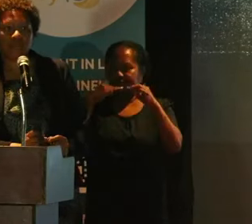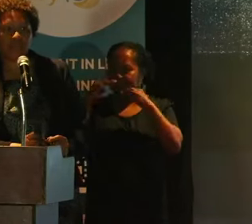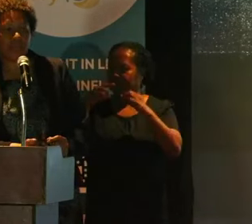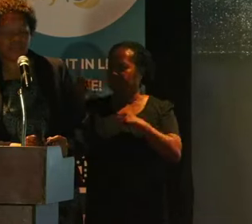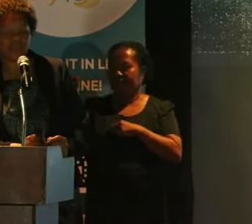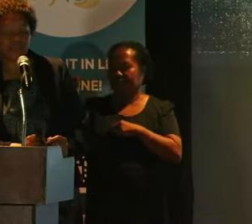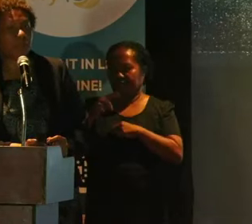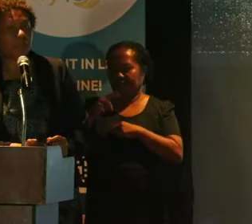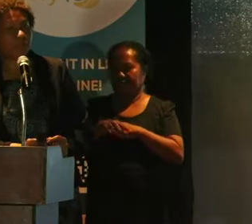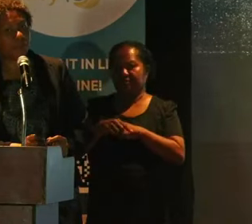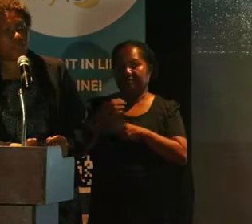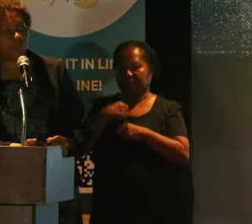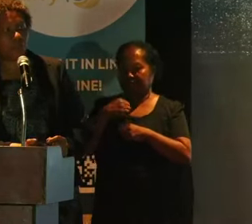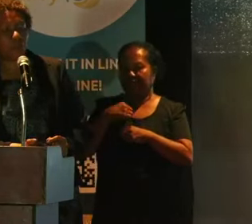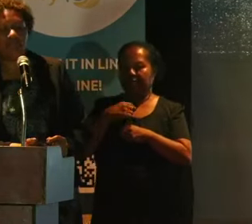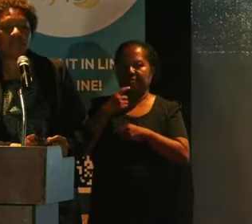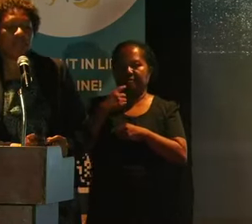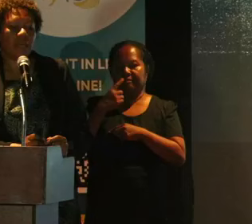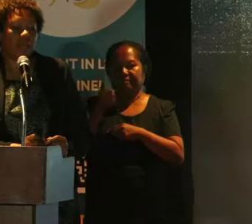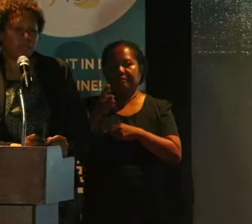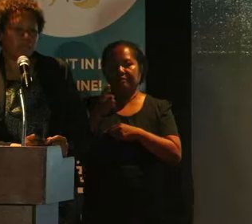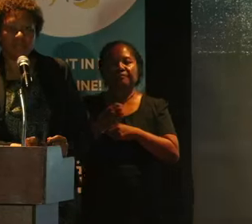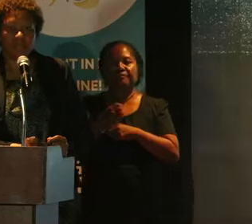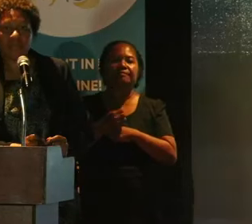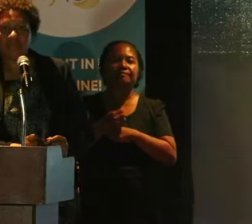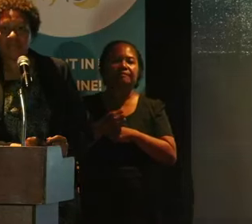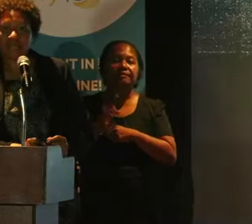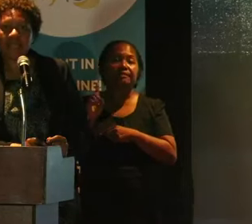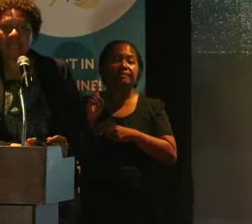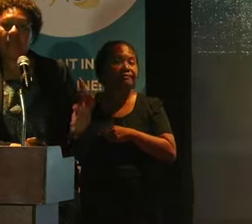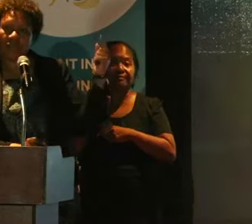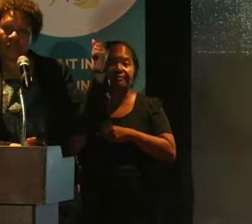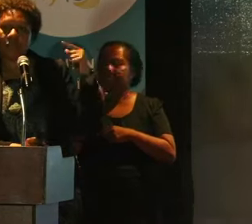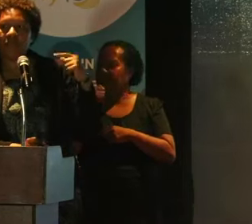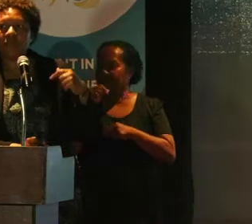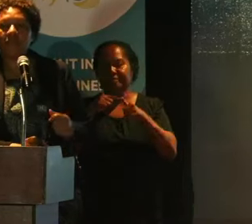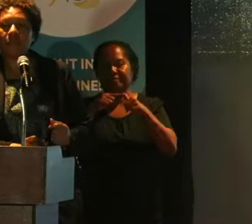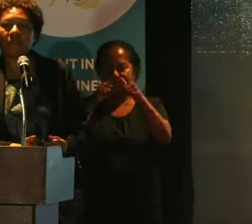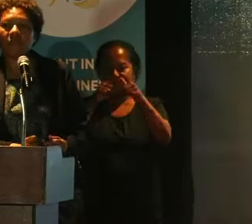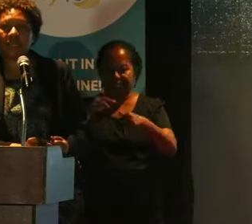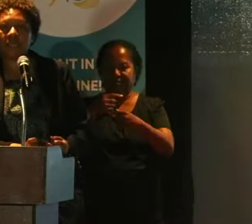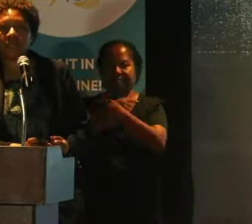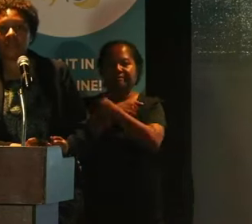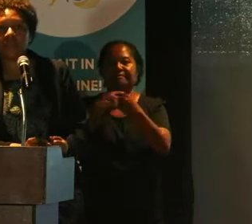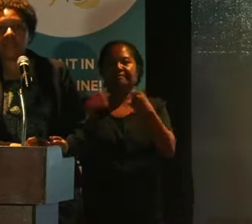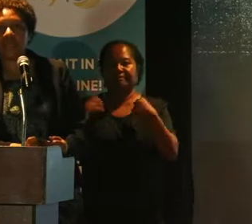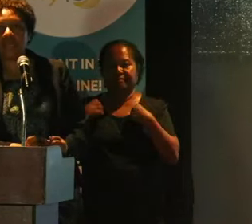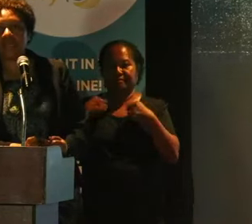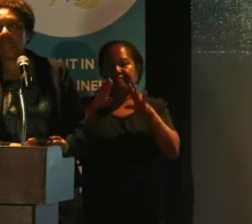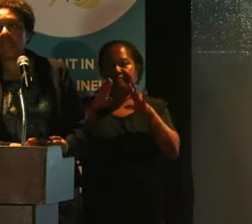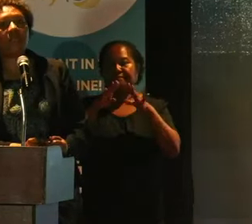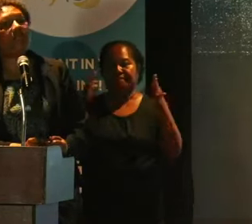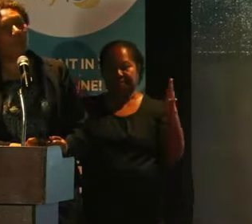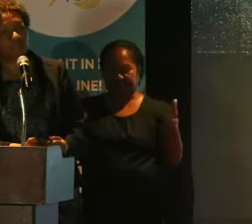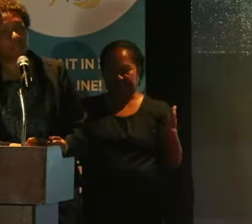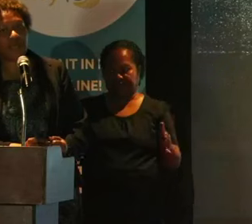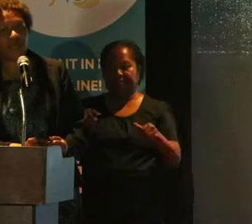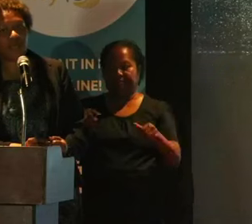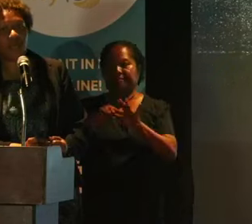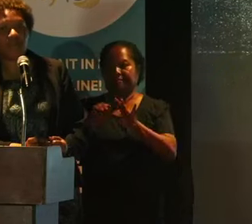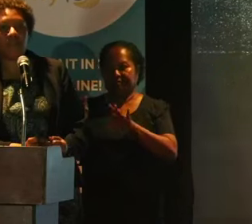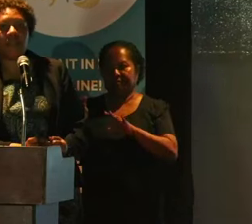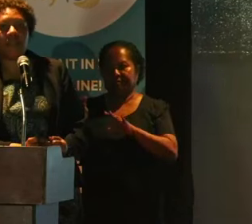so I've stepped in, I'll try and take your questions. Whatever I can't answer, we have our booth out there. We have a senior trade licensing officer and our